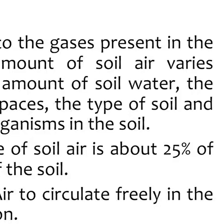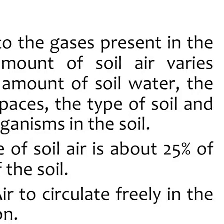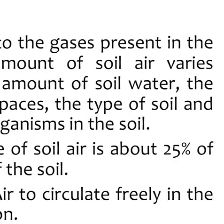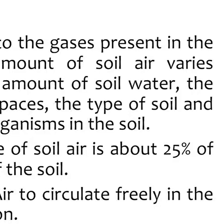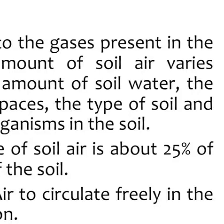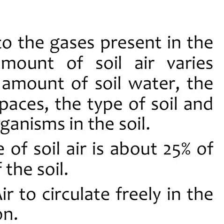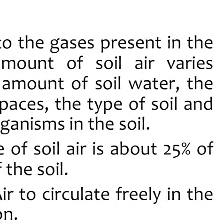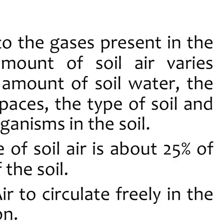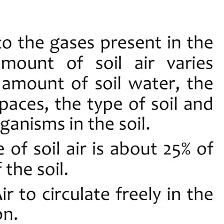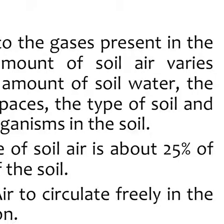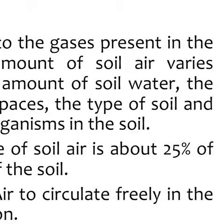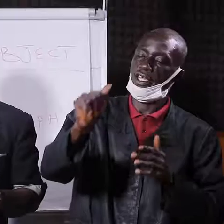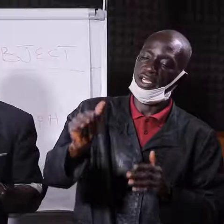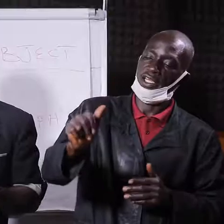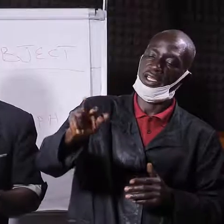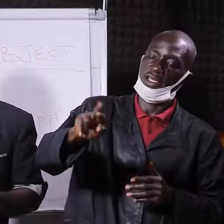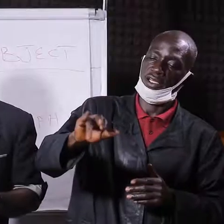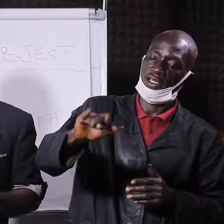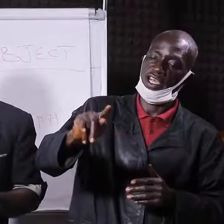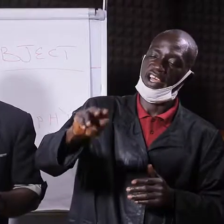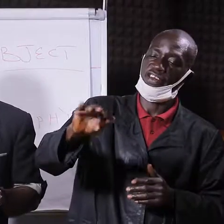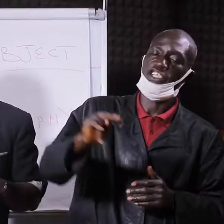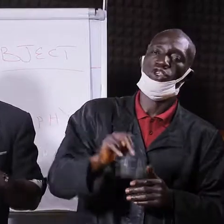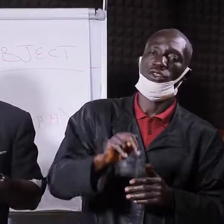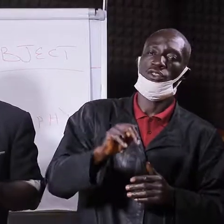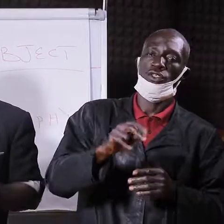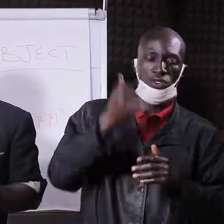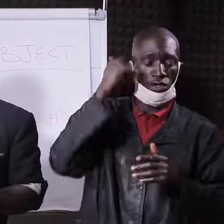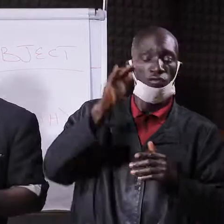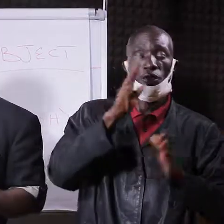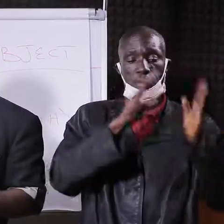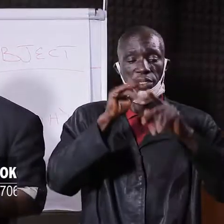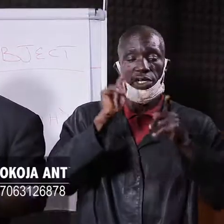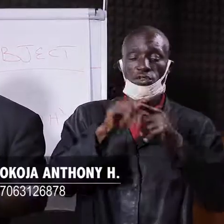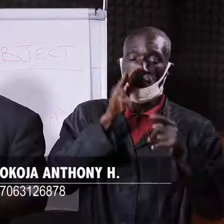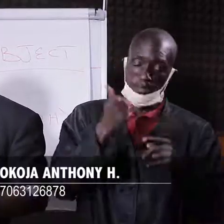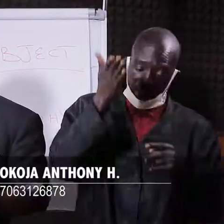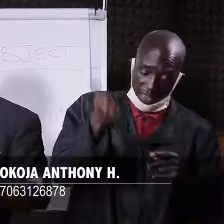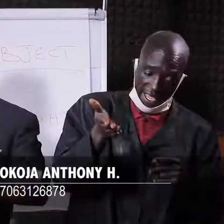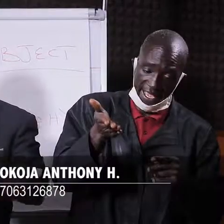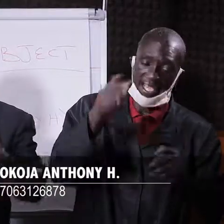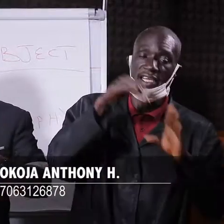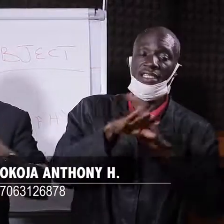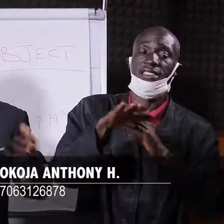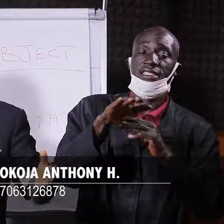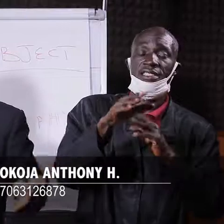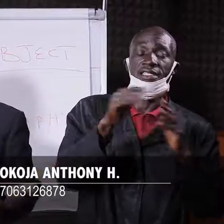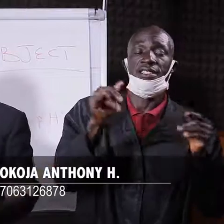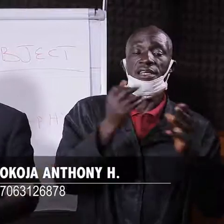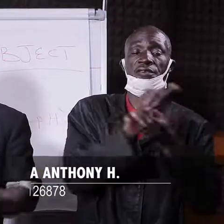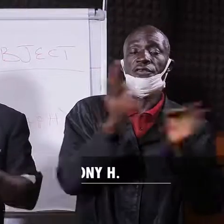we call it aeration. Availability of what? Air to be what? To circulate